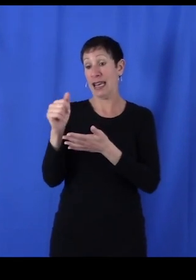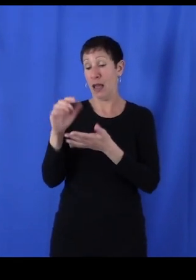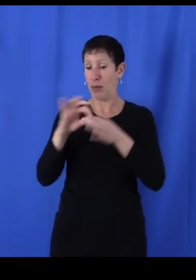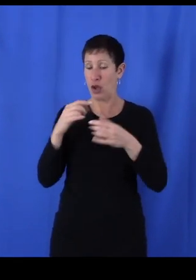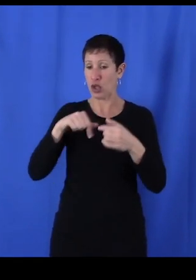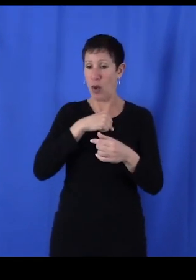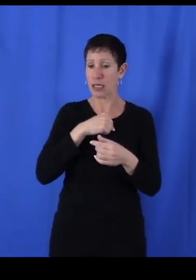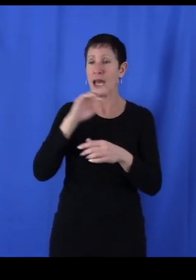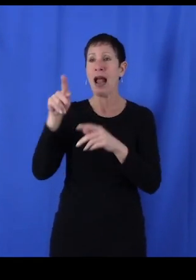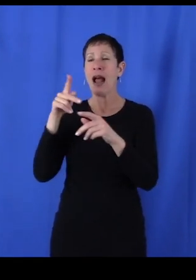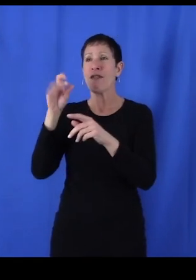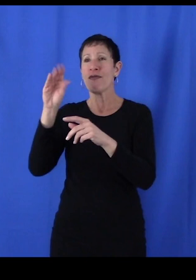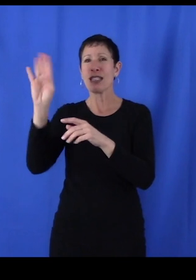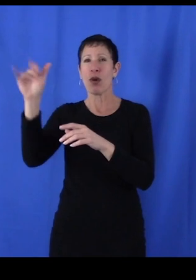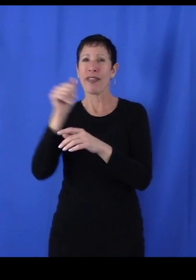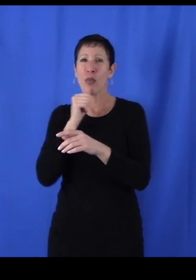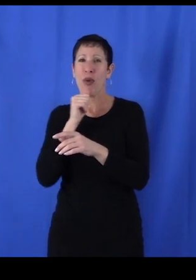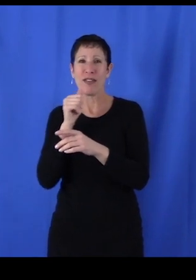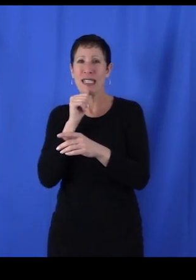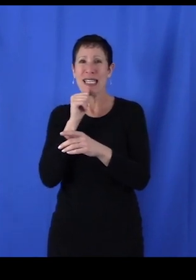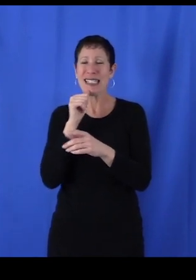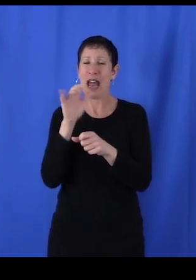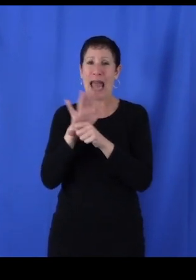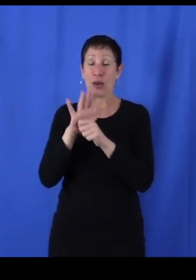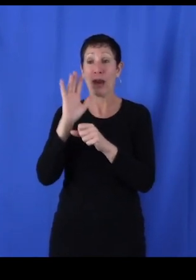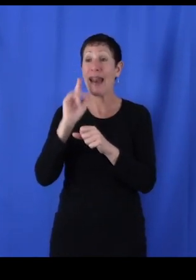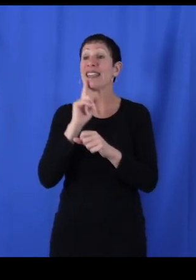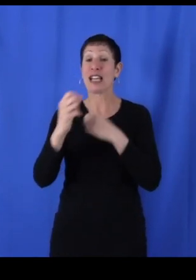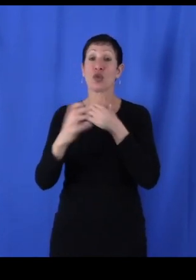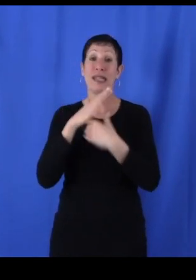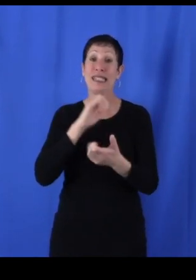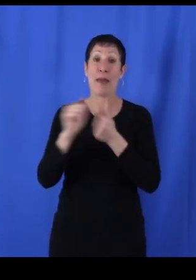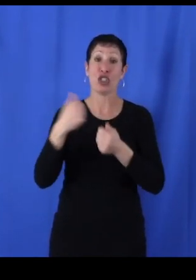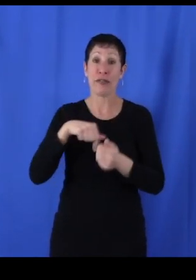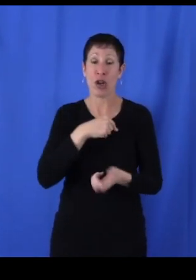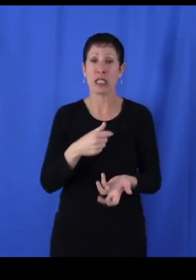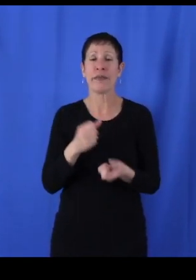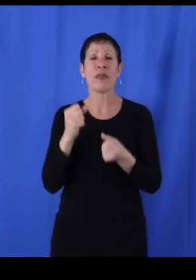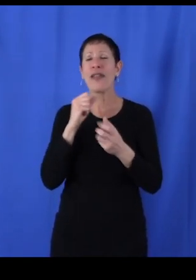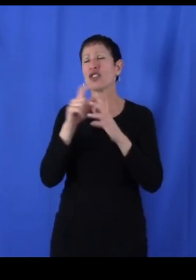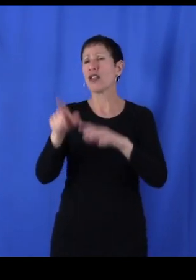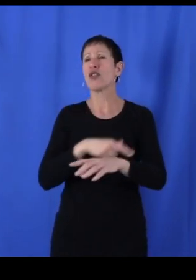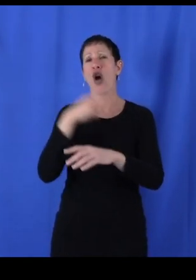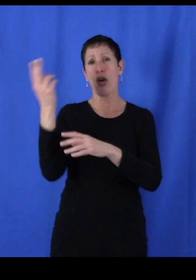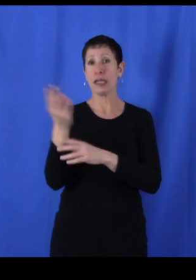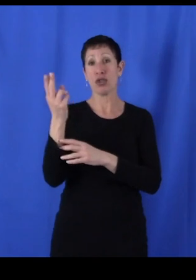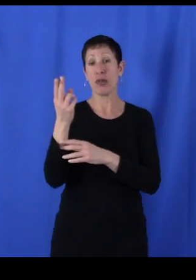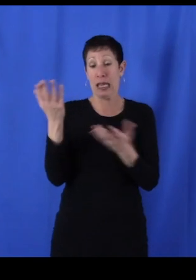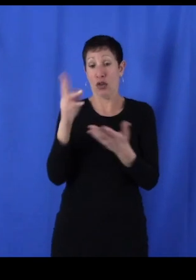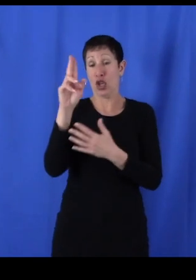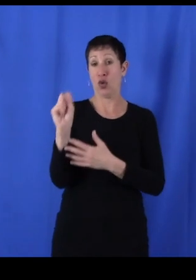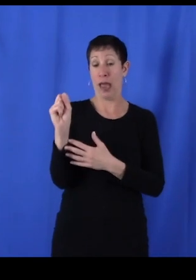of privacy Facebook has offered is woefully inadequate and damaging. And there's a long